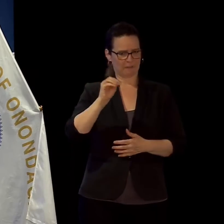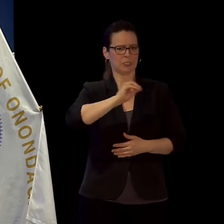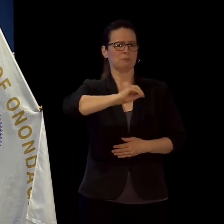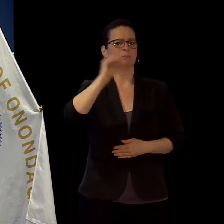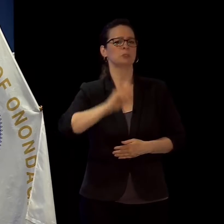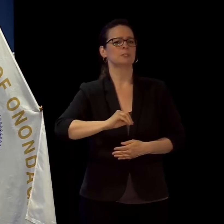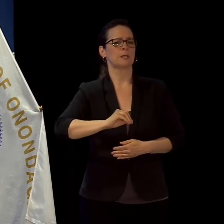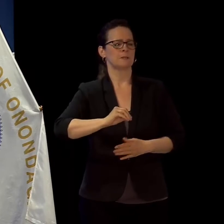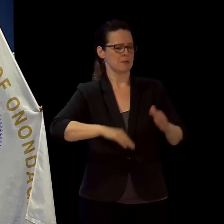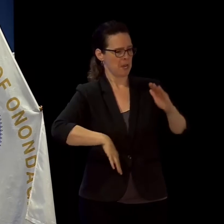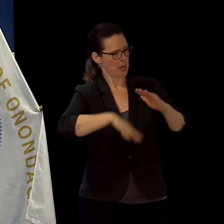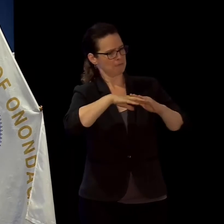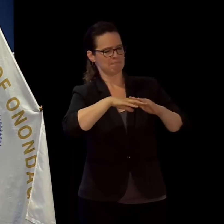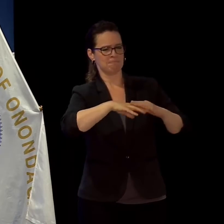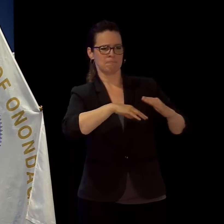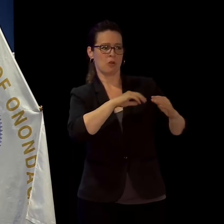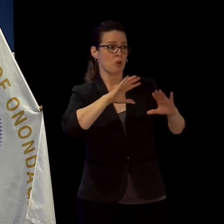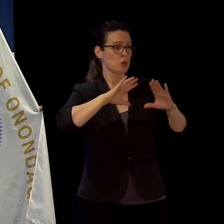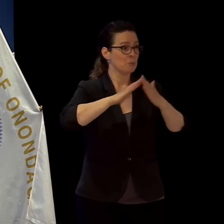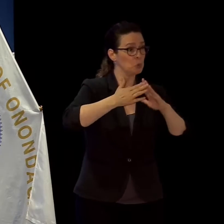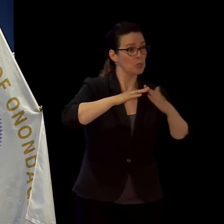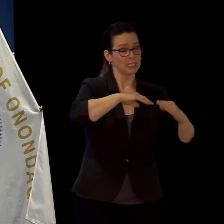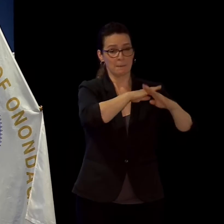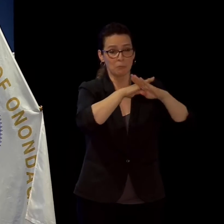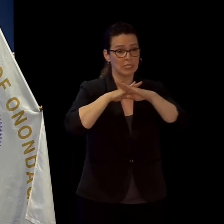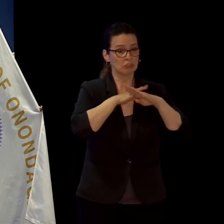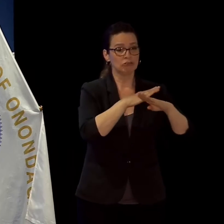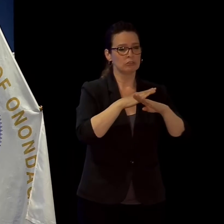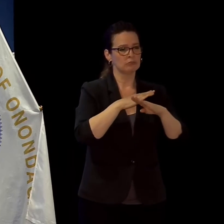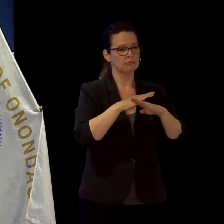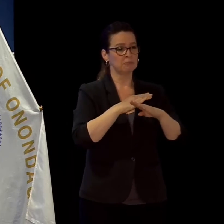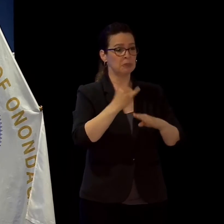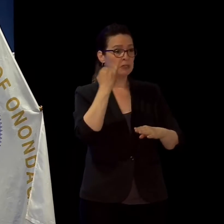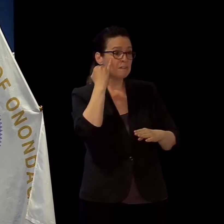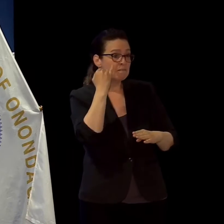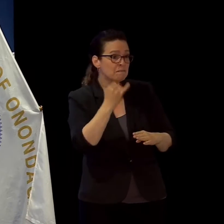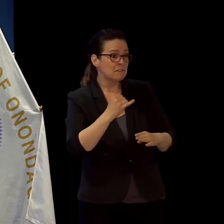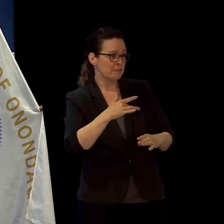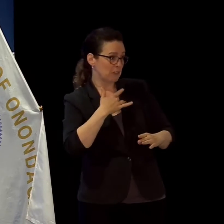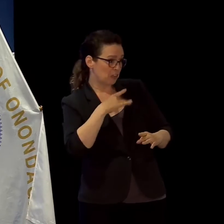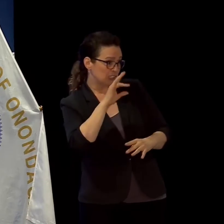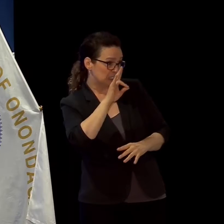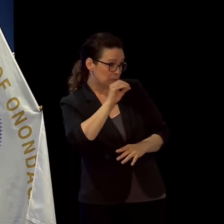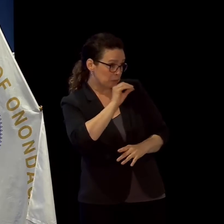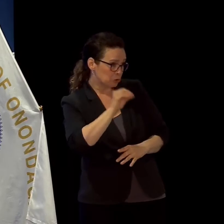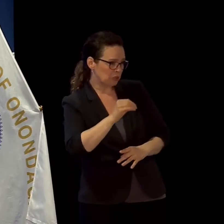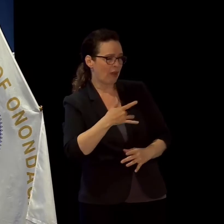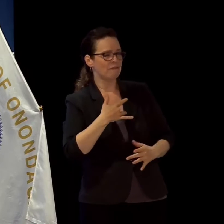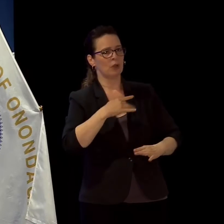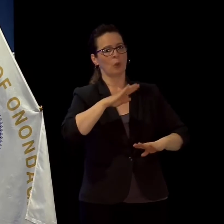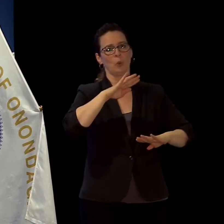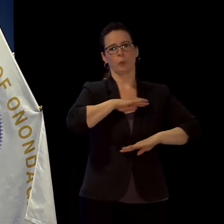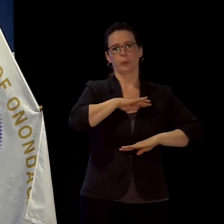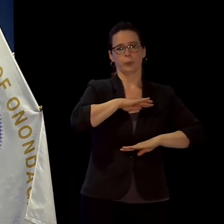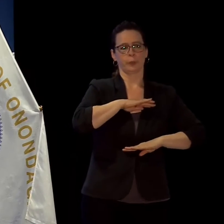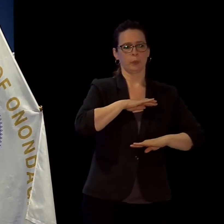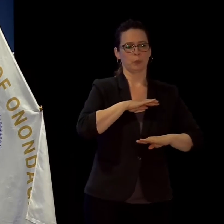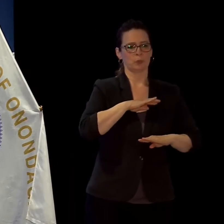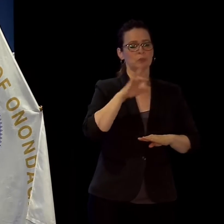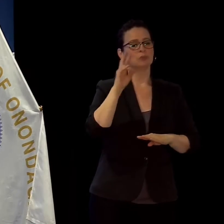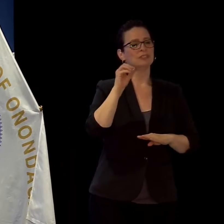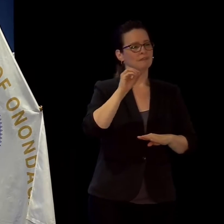so, you know, but if I get there, I think we still got the job done. But I think 70 is the number. I don't think